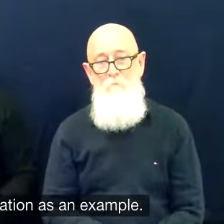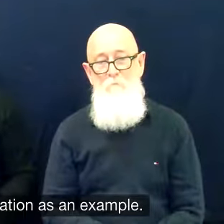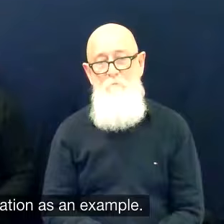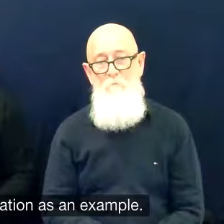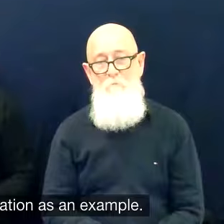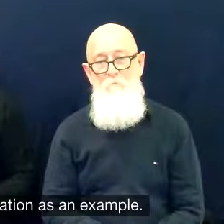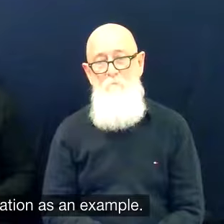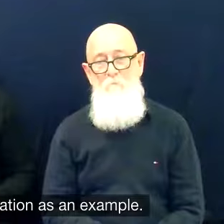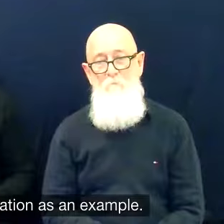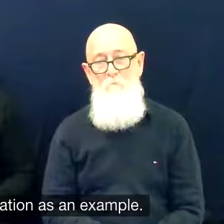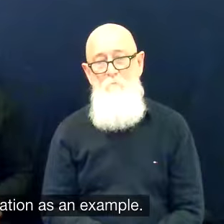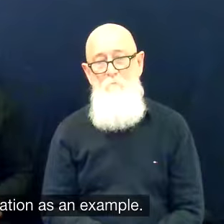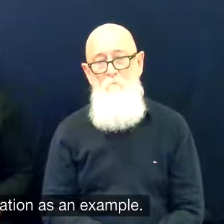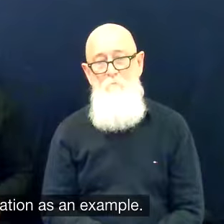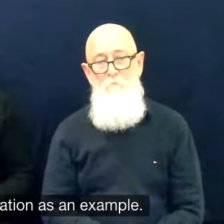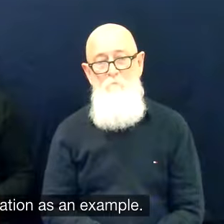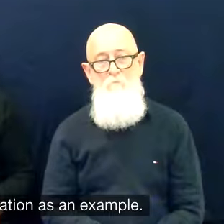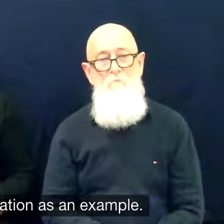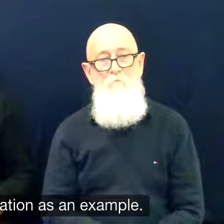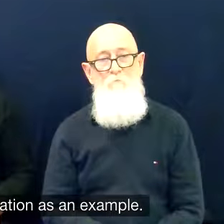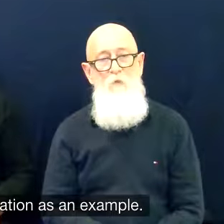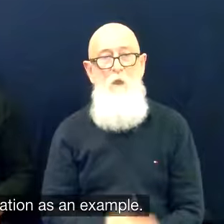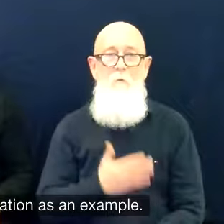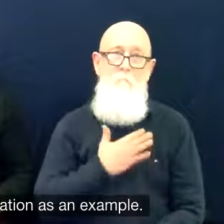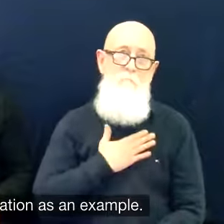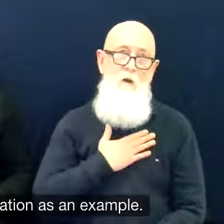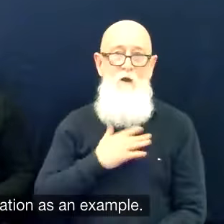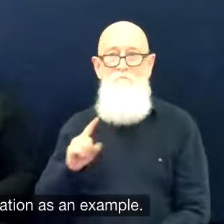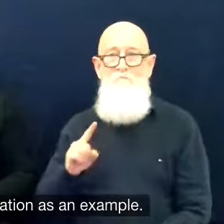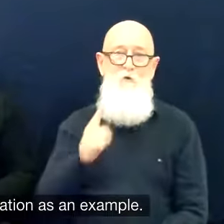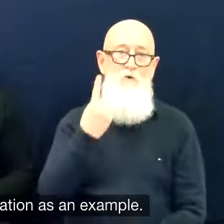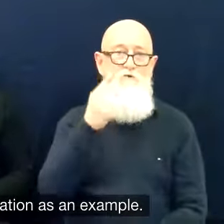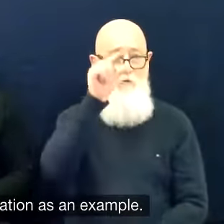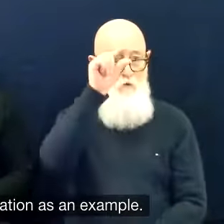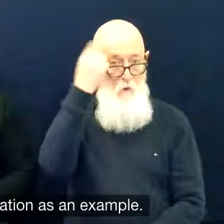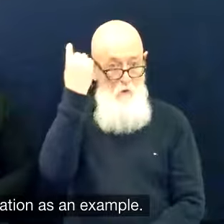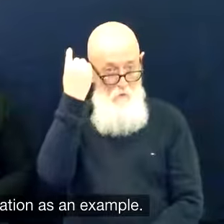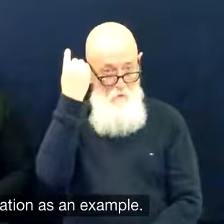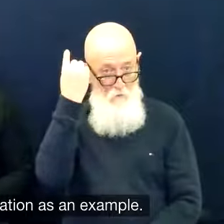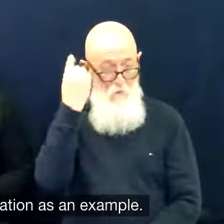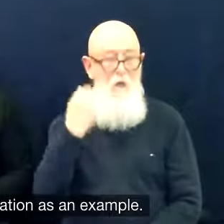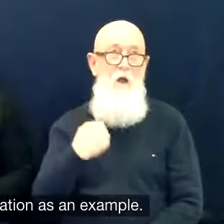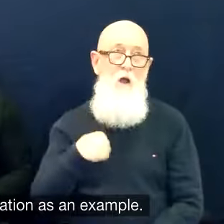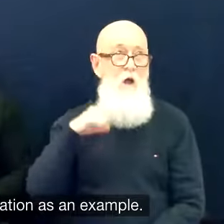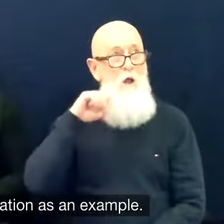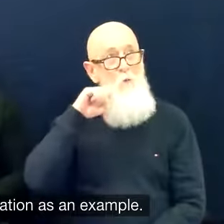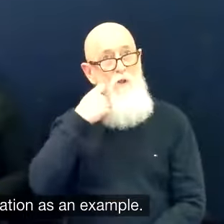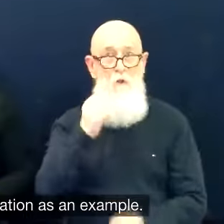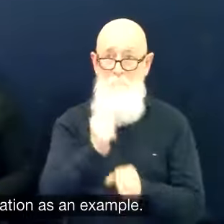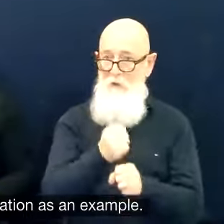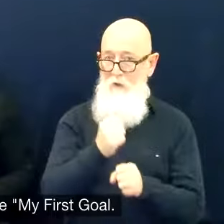So give it a name, my first goal. I will make important